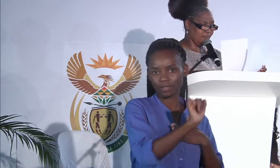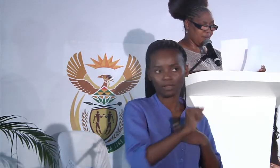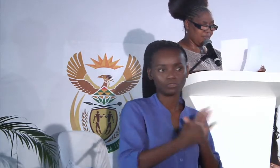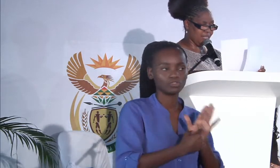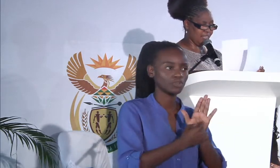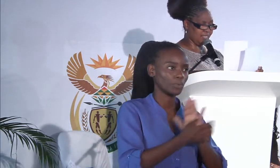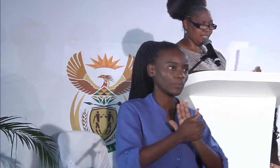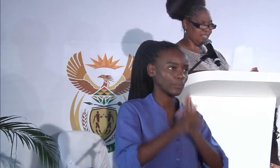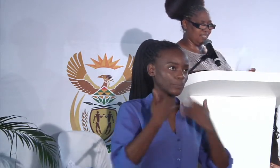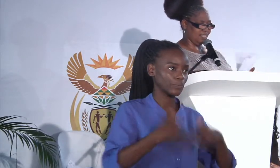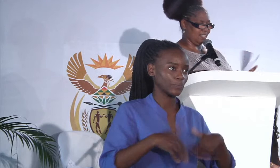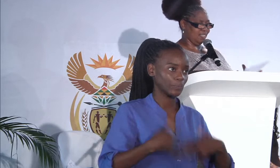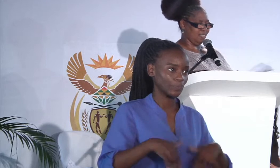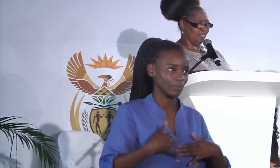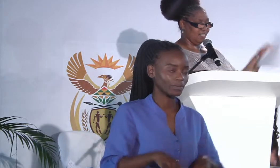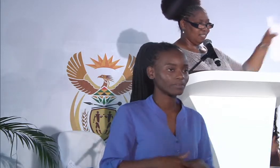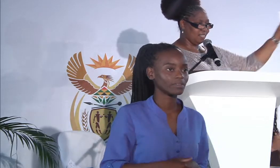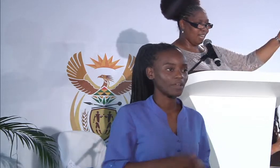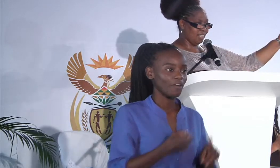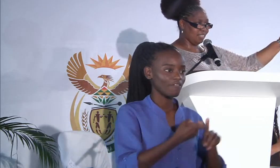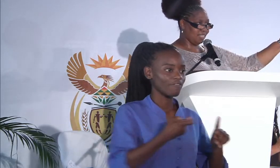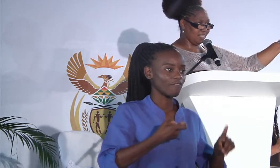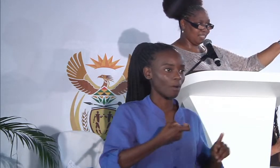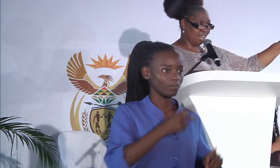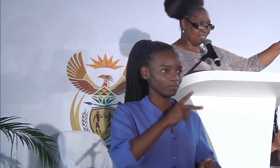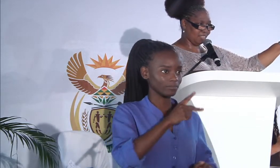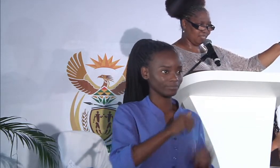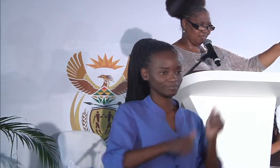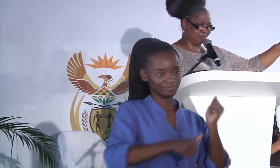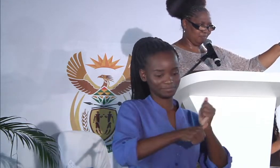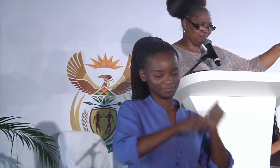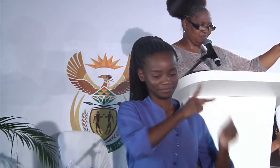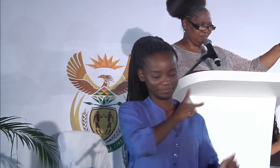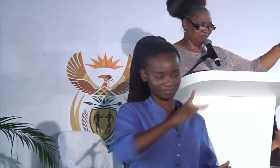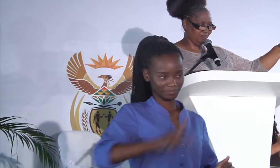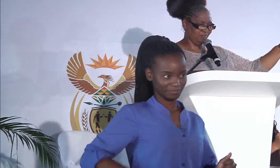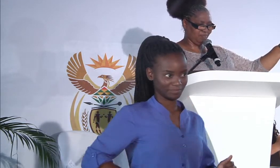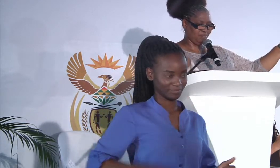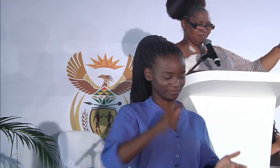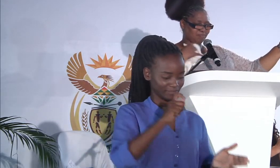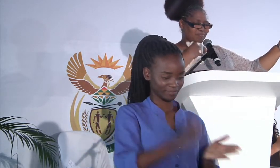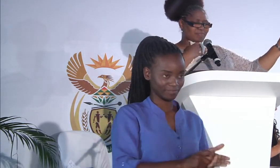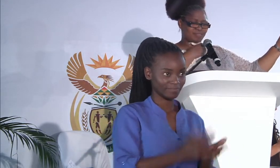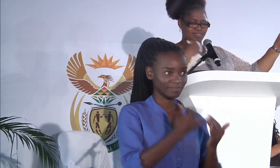Khalema Motlanti. Signed and sealed, guys.